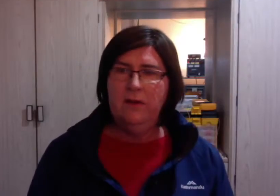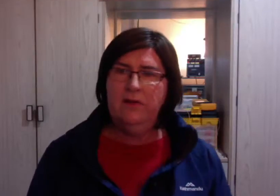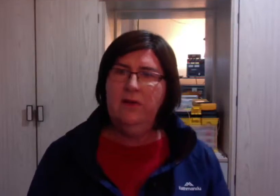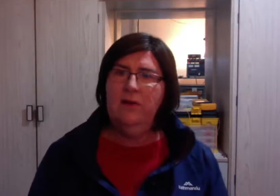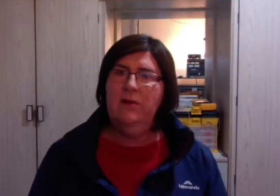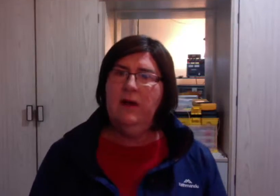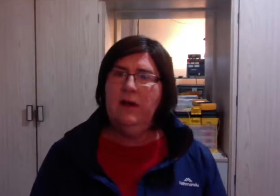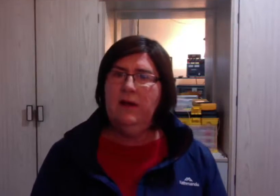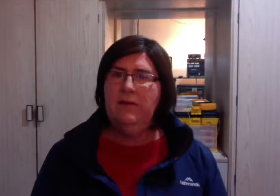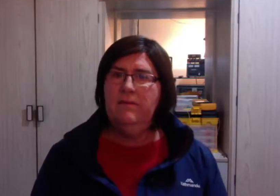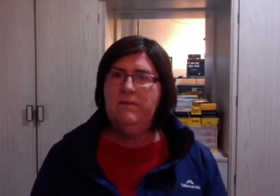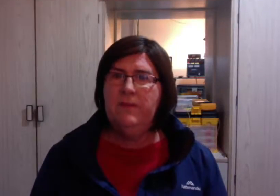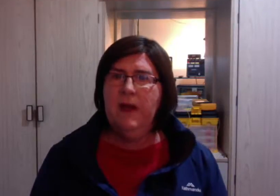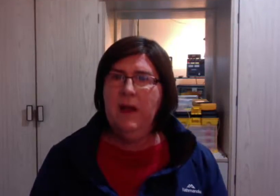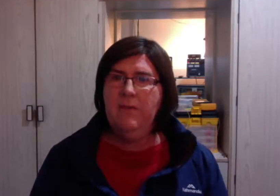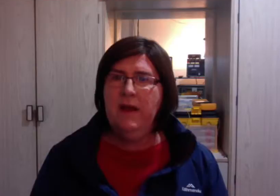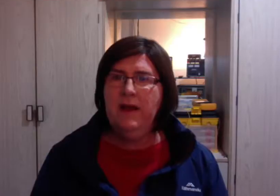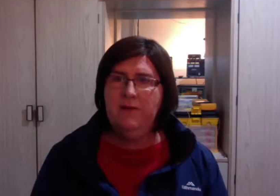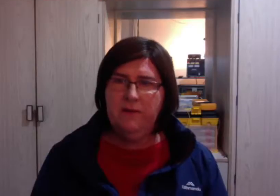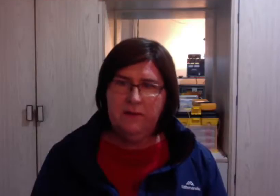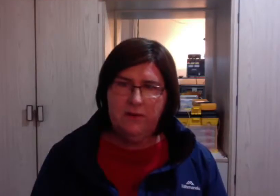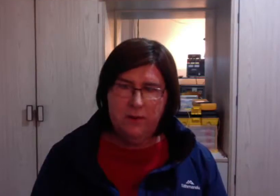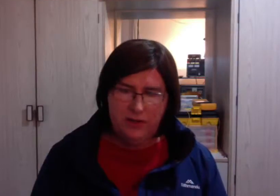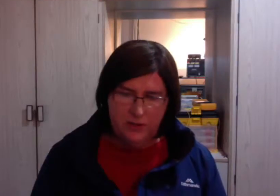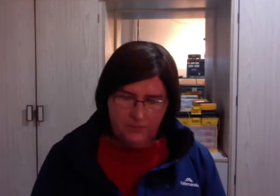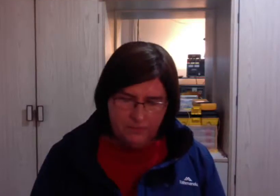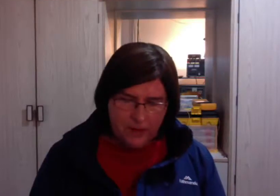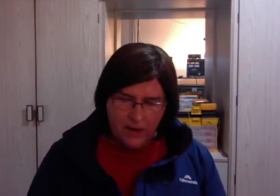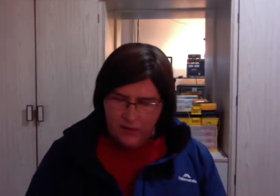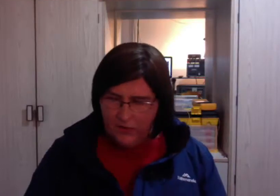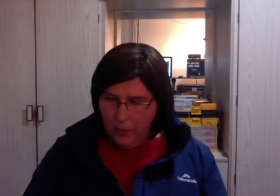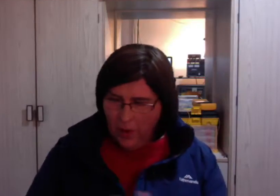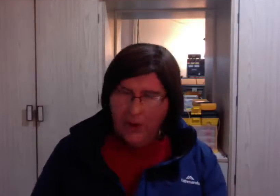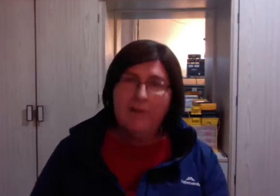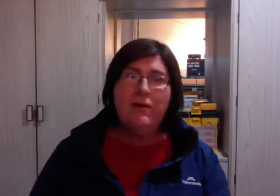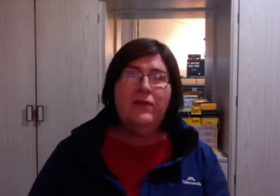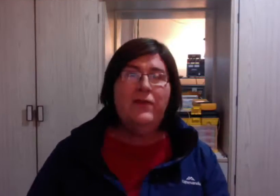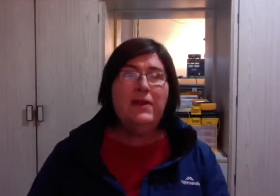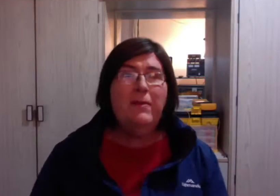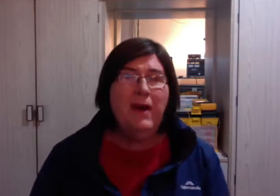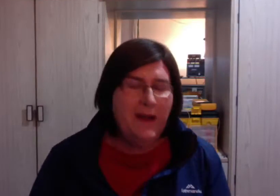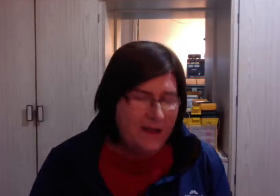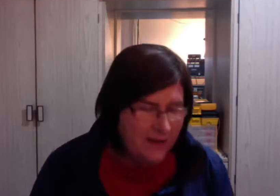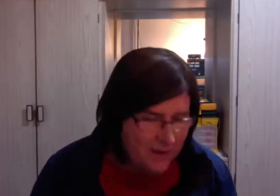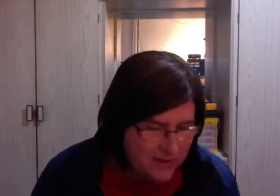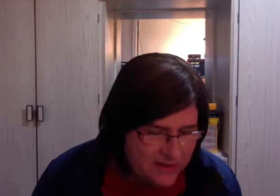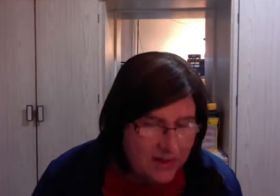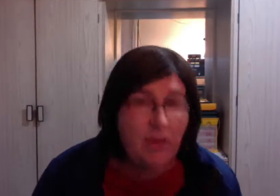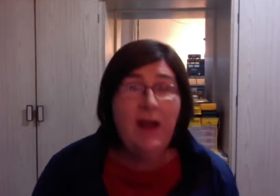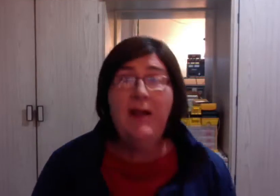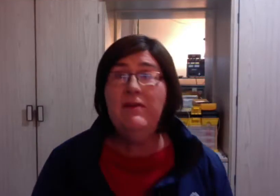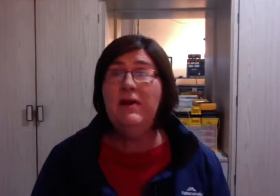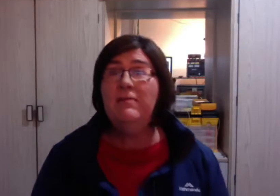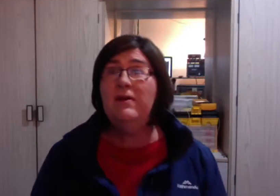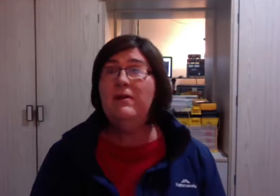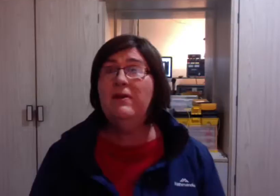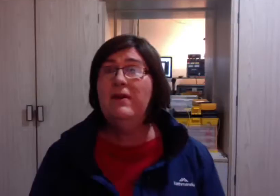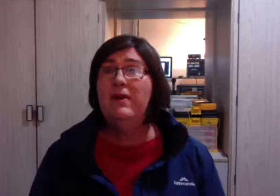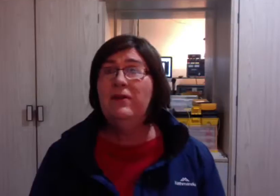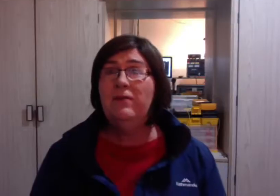So, I hope that answers your question. So while everyone's thinking about any other questions that might have, and I'm going to sort of